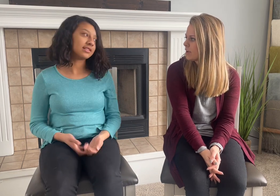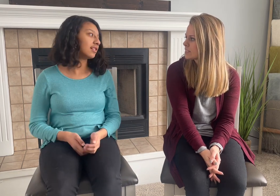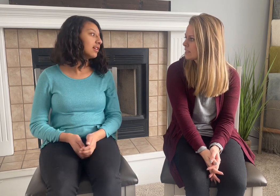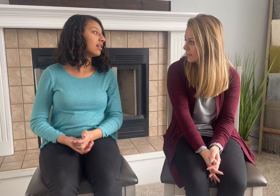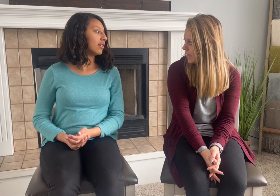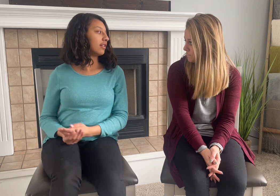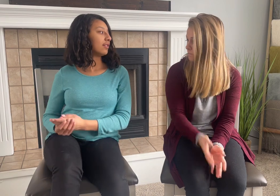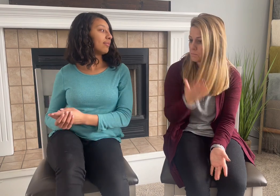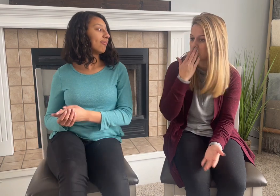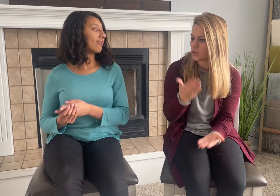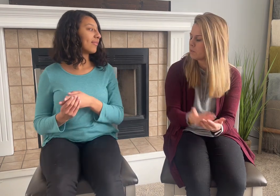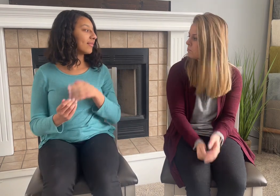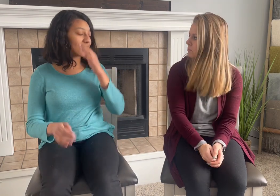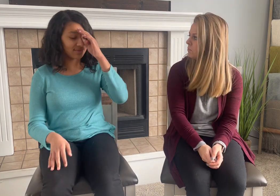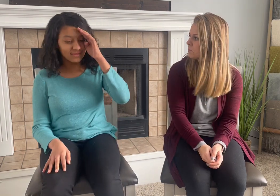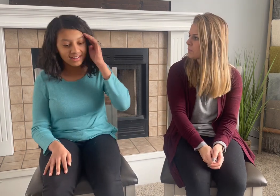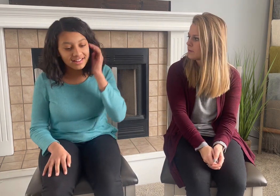face like that. Pretty good. Yep.